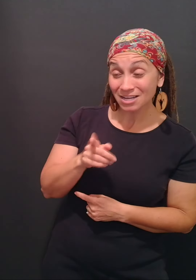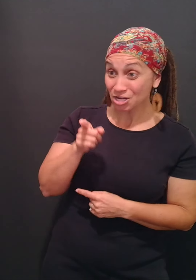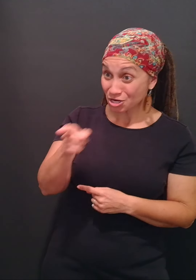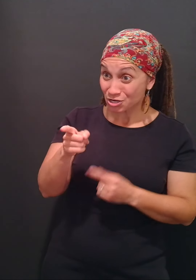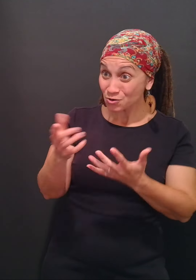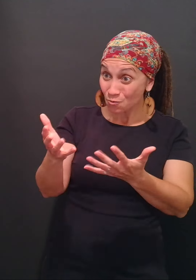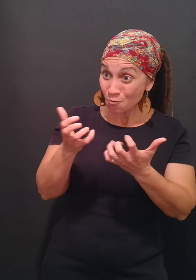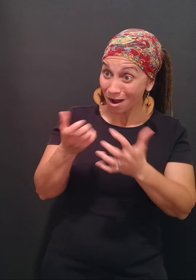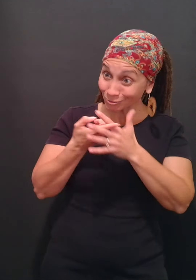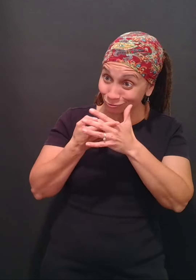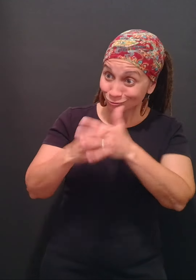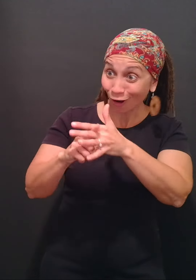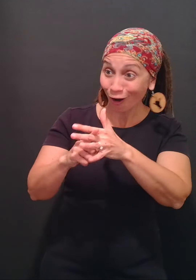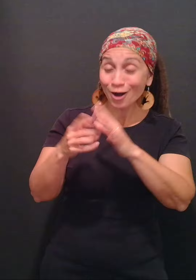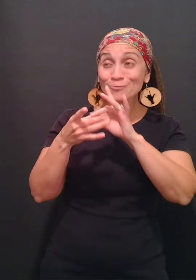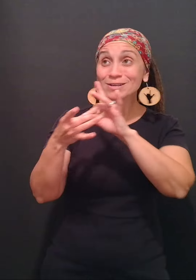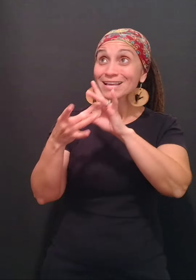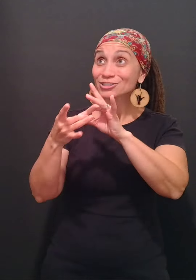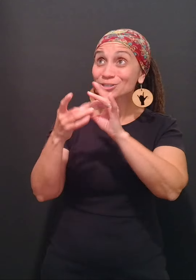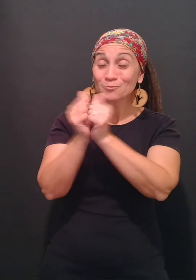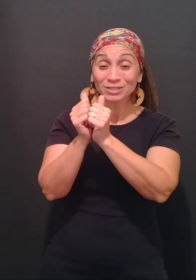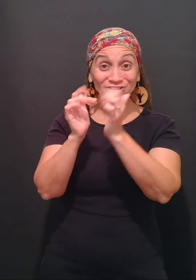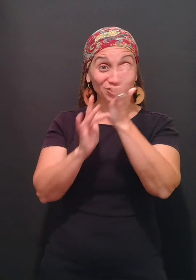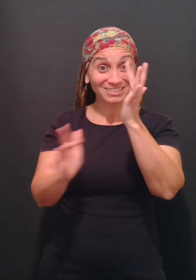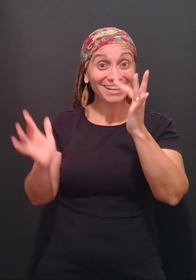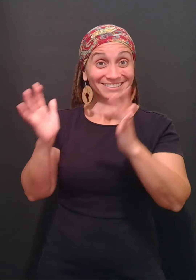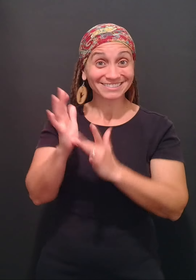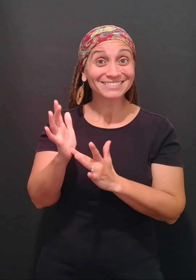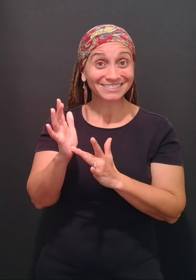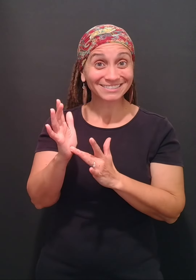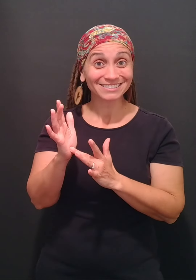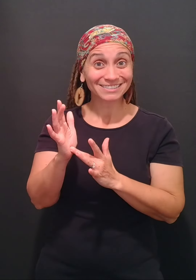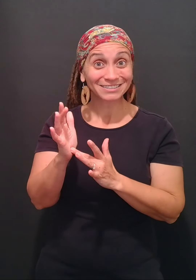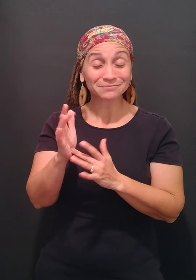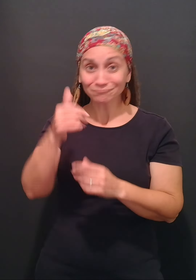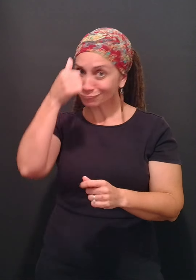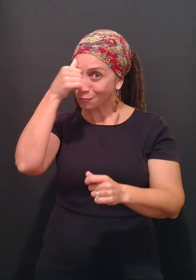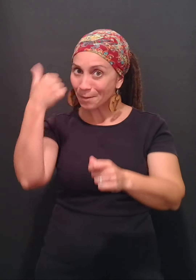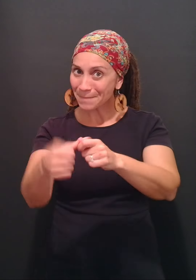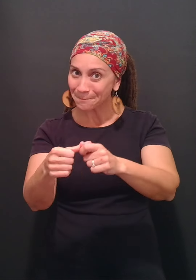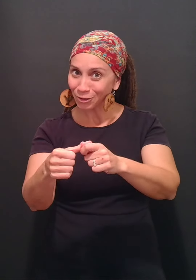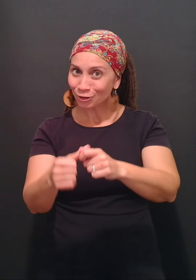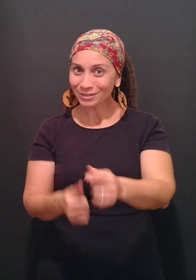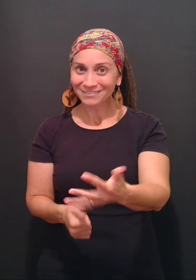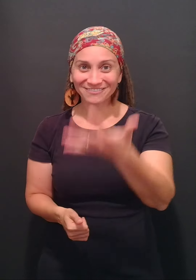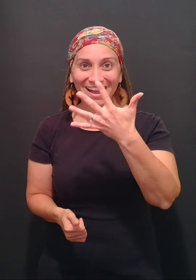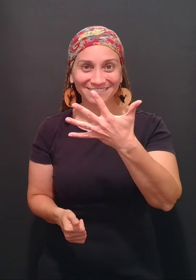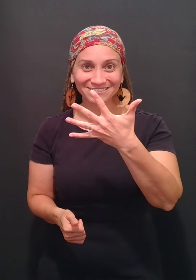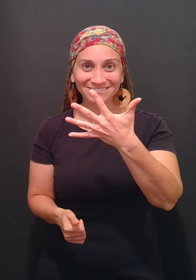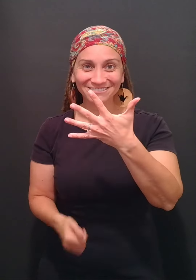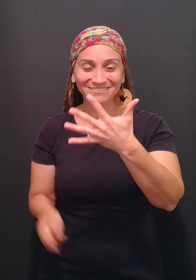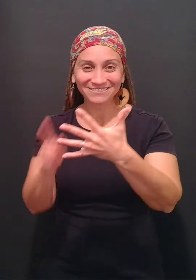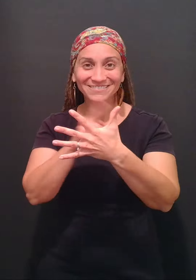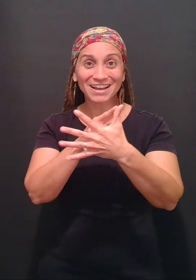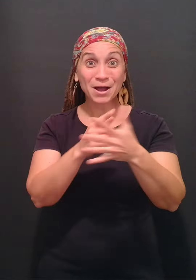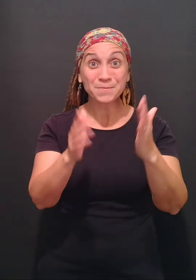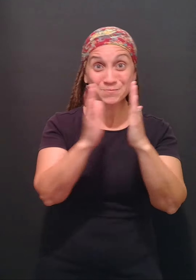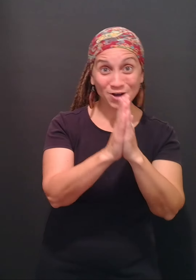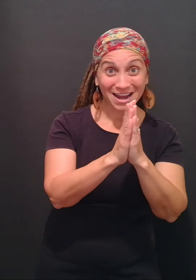about God? And finally, do you want to start a relationship with Jesus today? Remember,